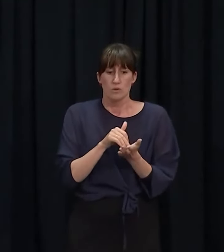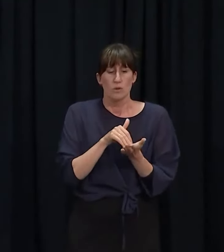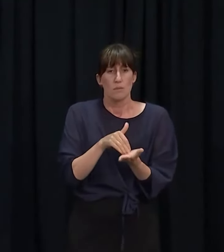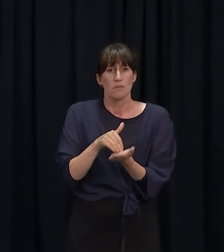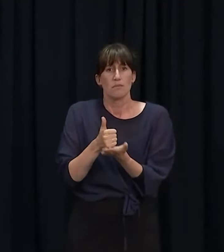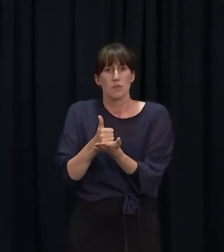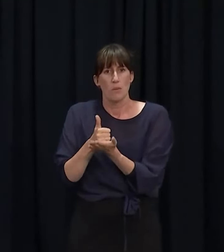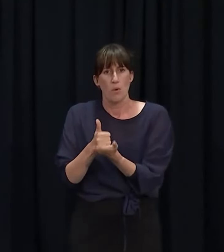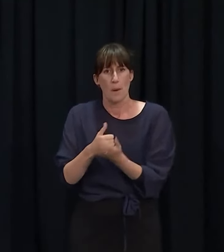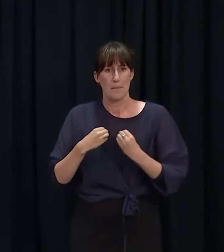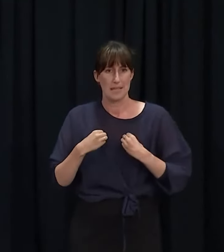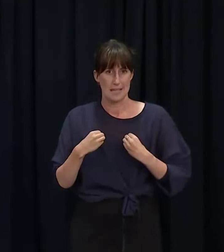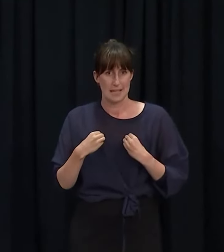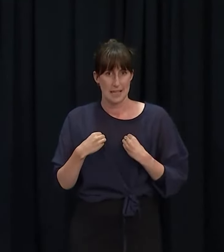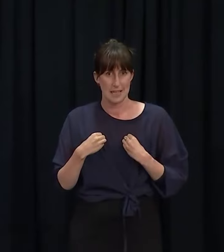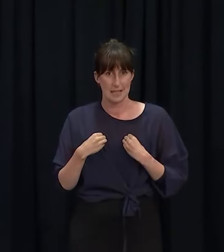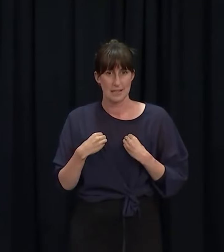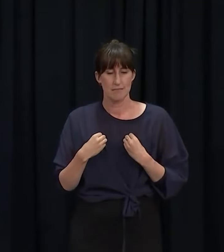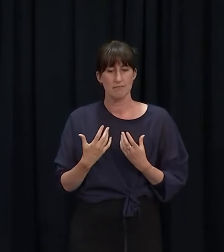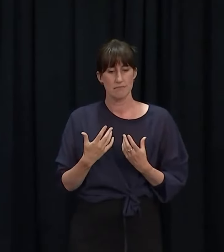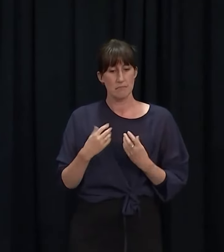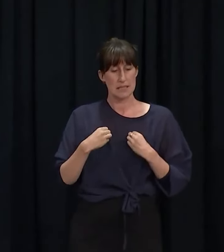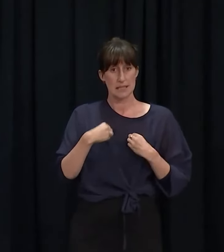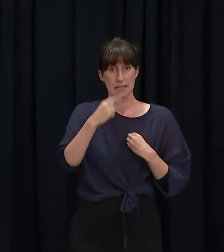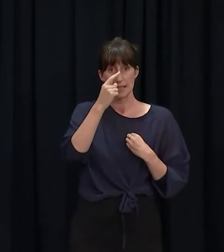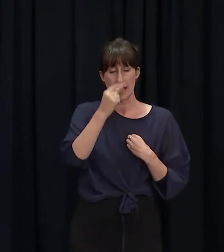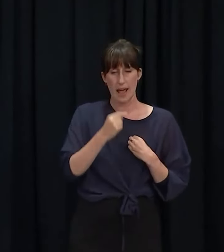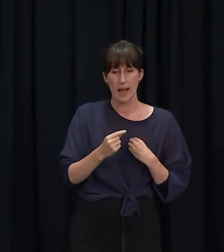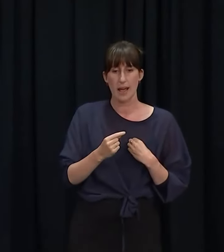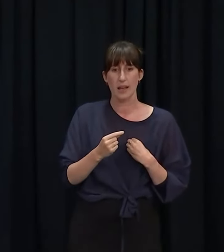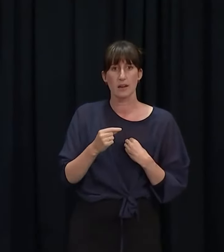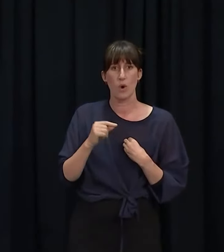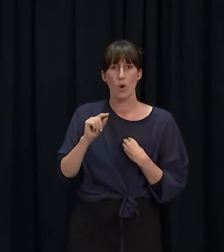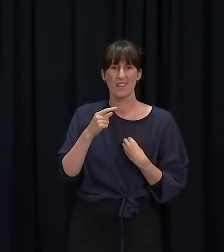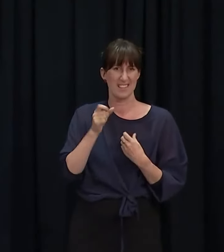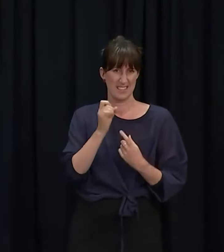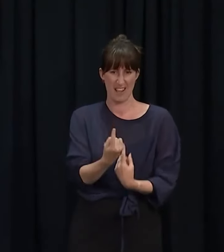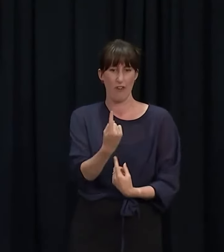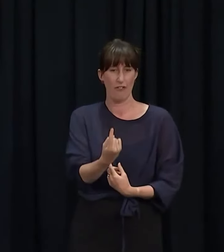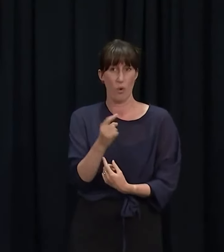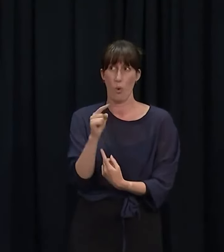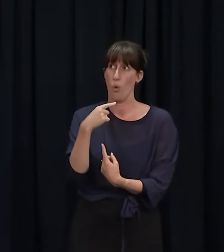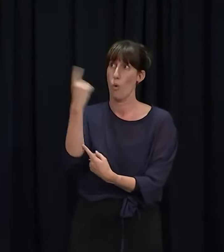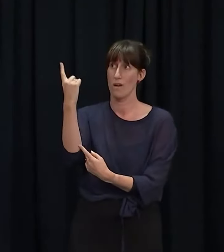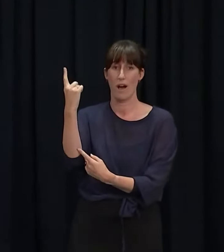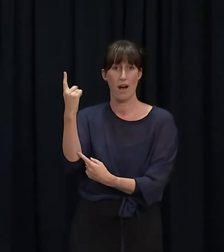who, whilst they are able to seek supply of rapid antigen tests directly from